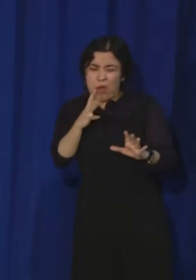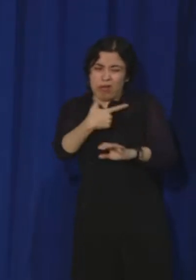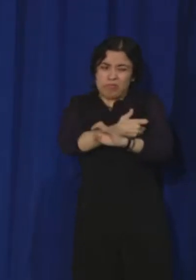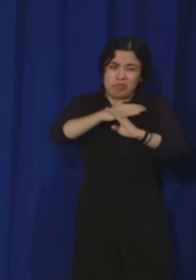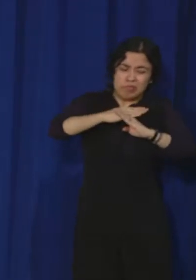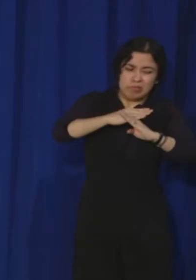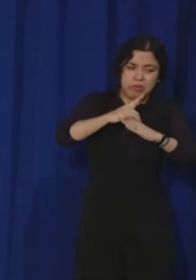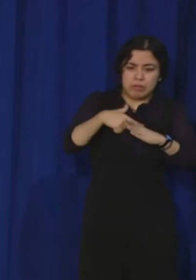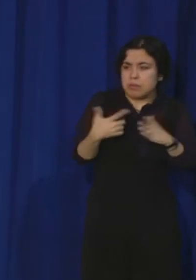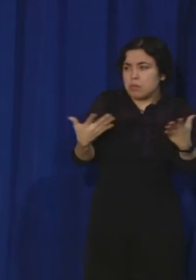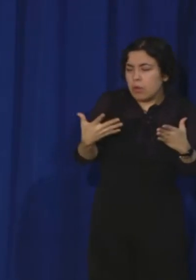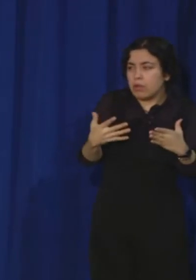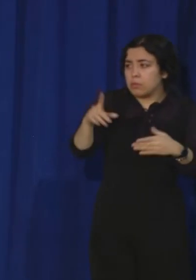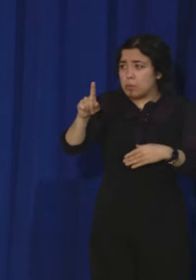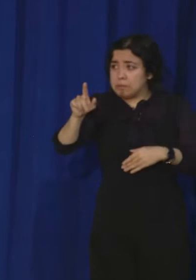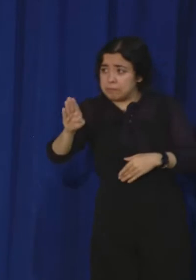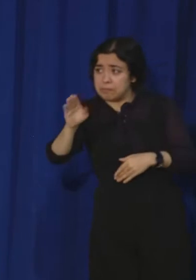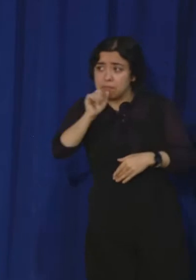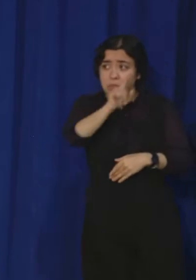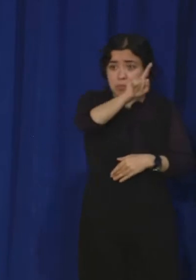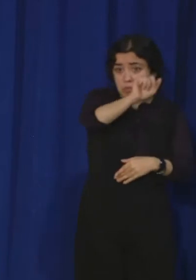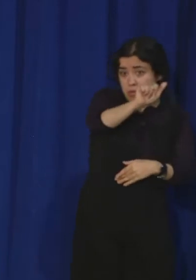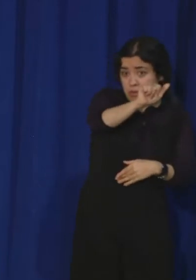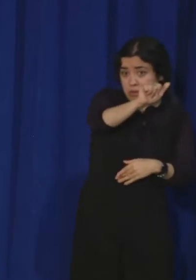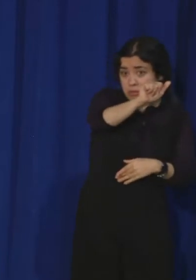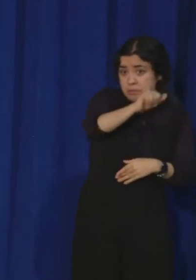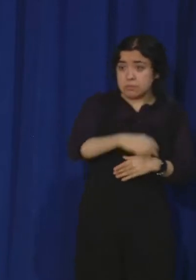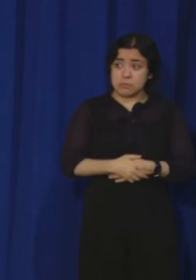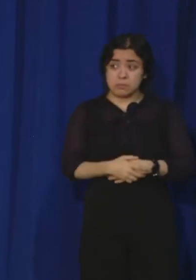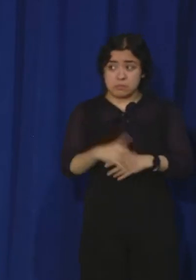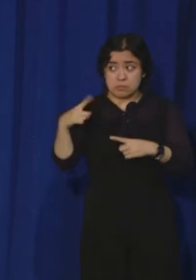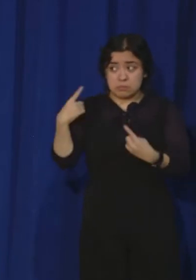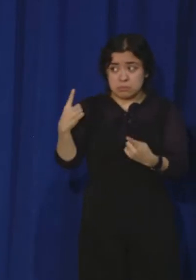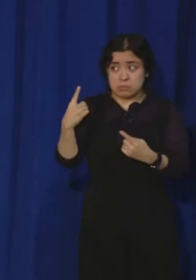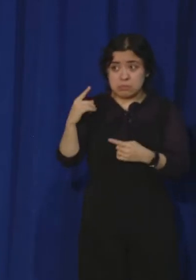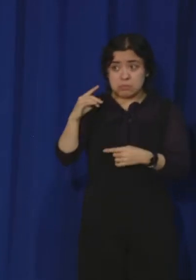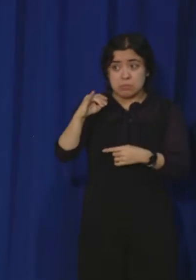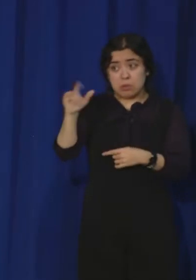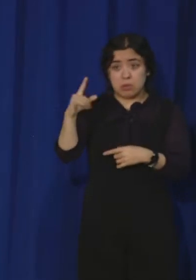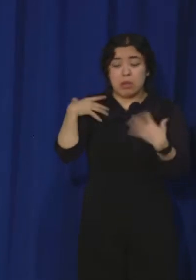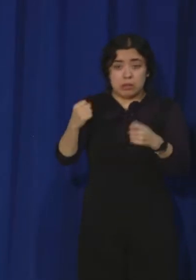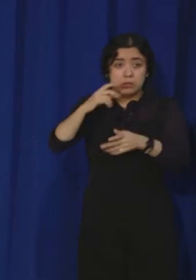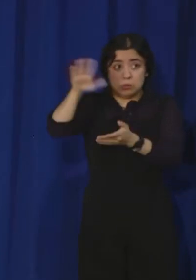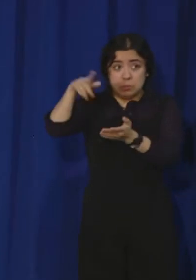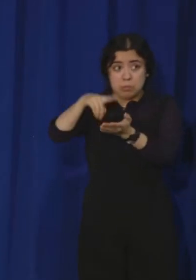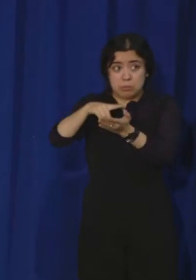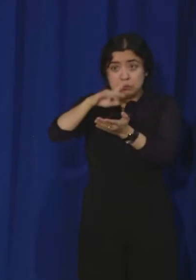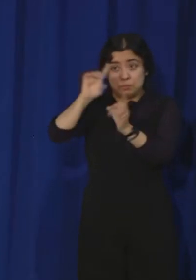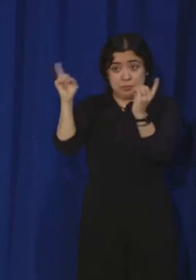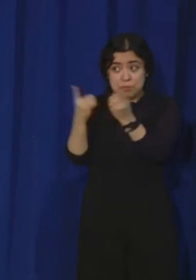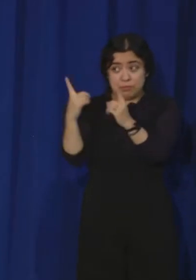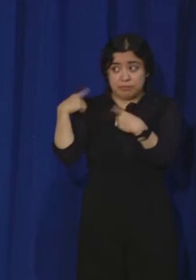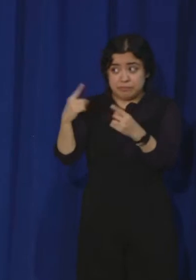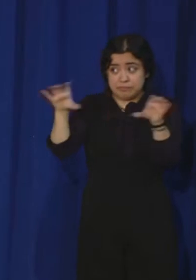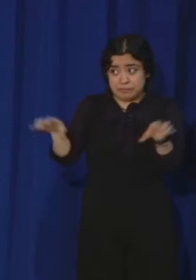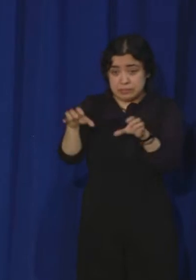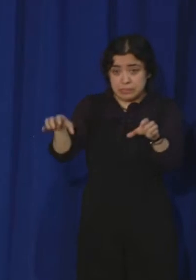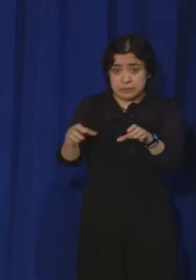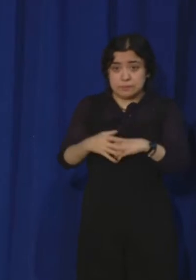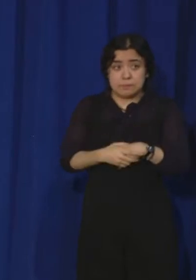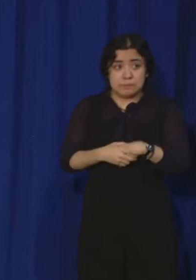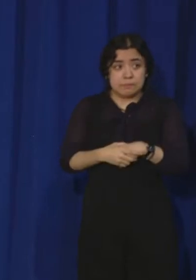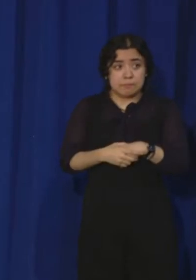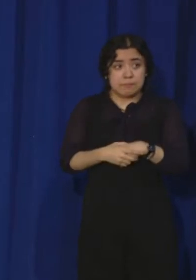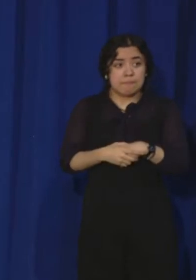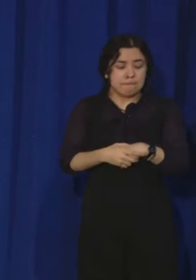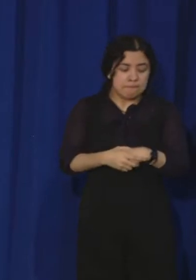as other Illinois health departments have done? So we've been in close communication with the other Northern Illinois public health departments about this.